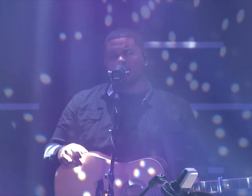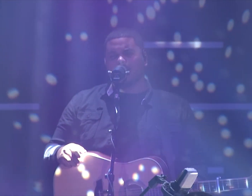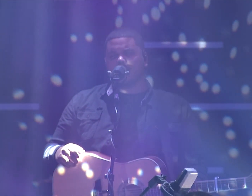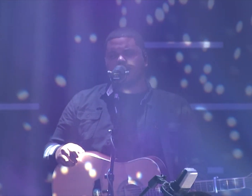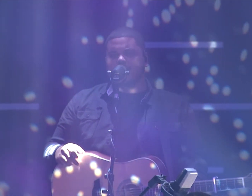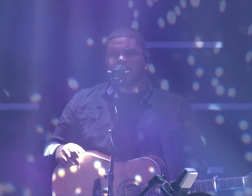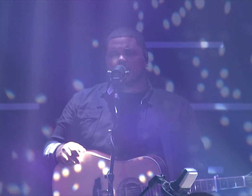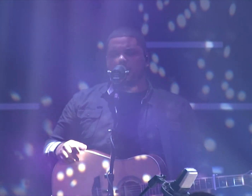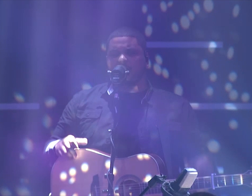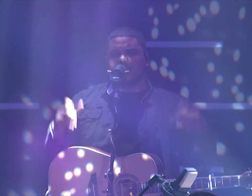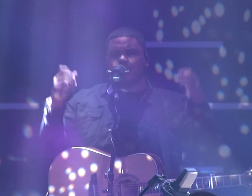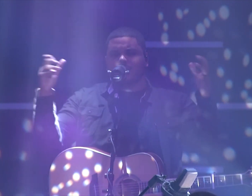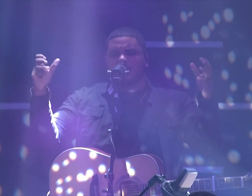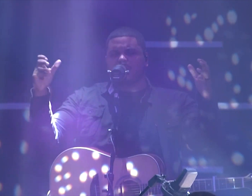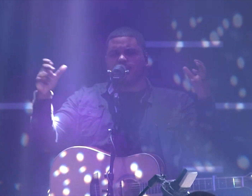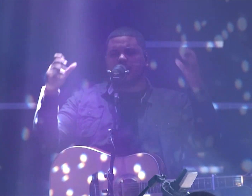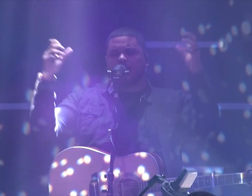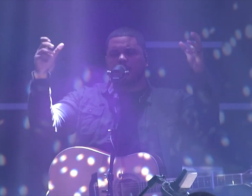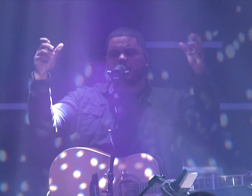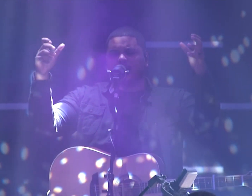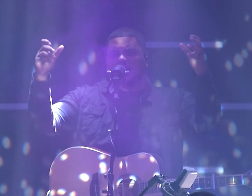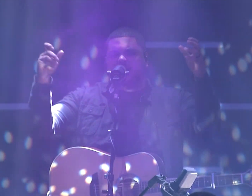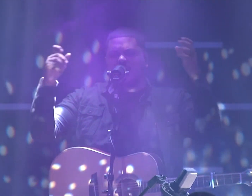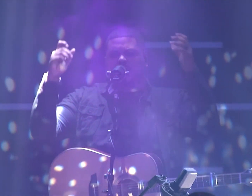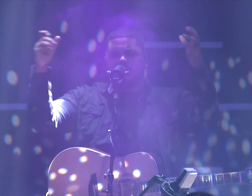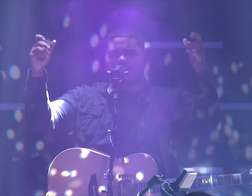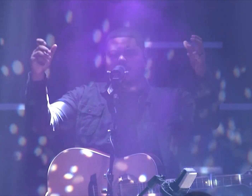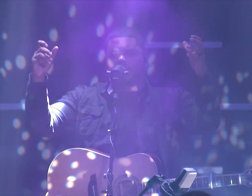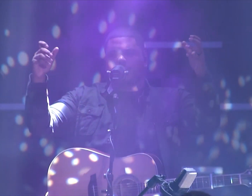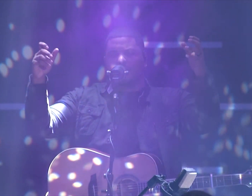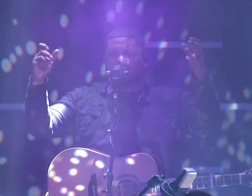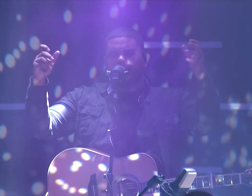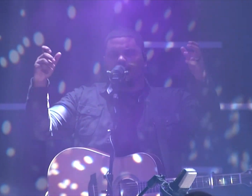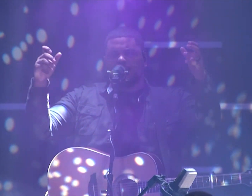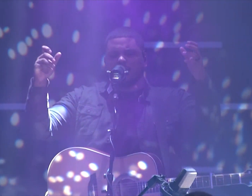God. We place our trust and our hope in you.